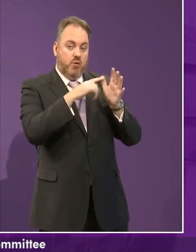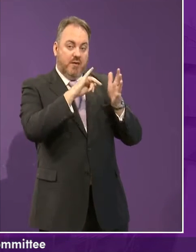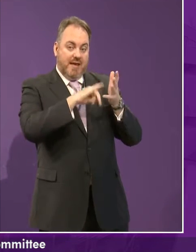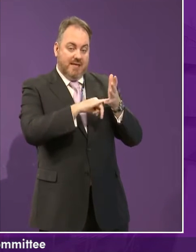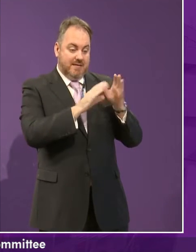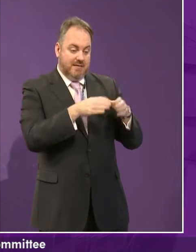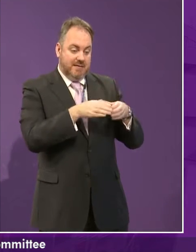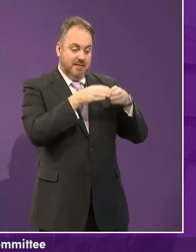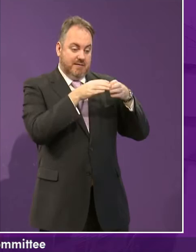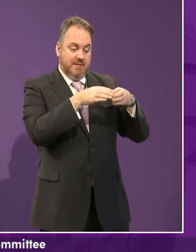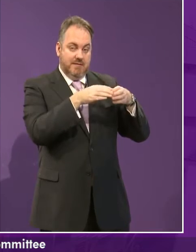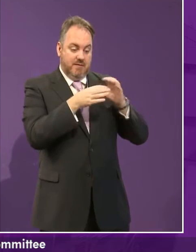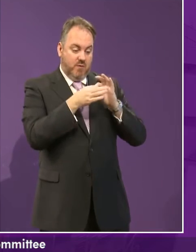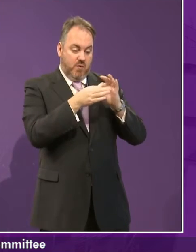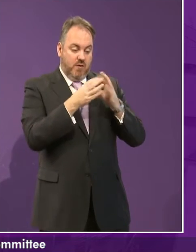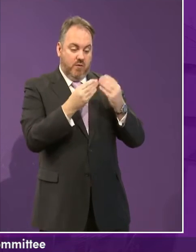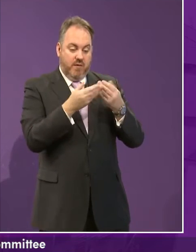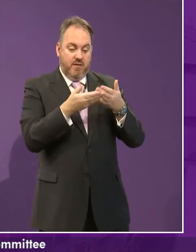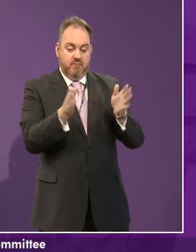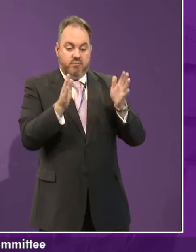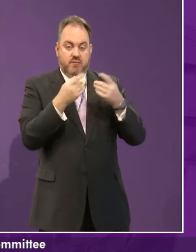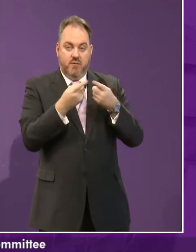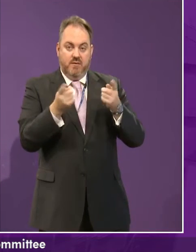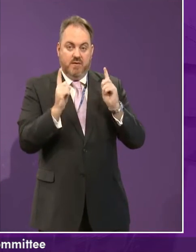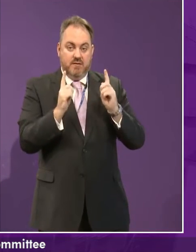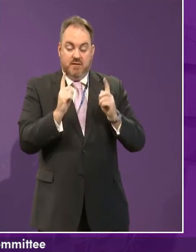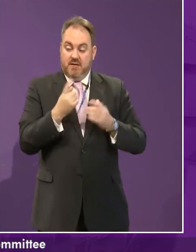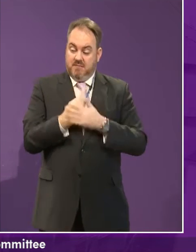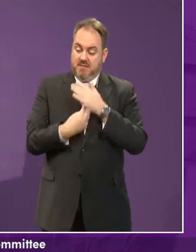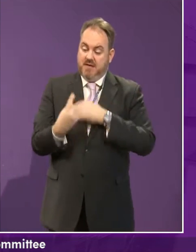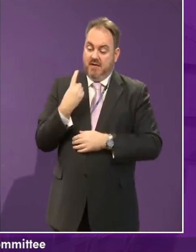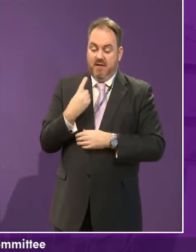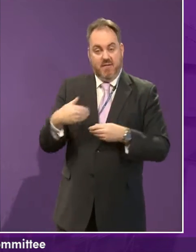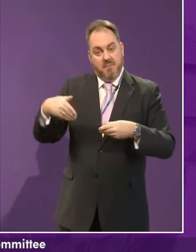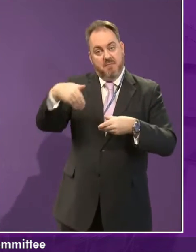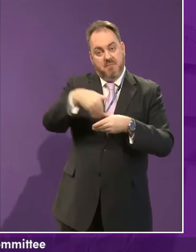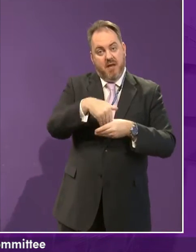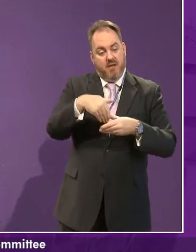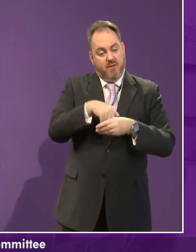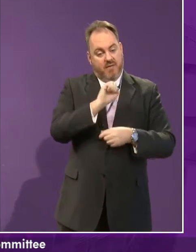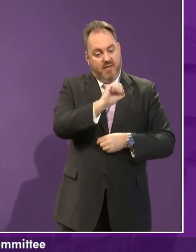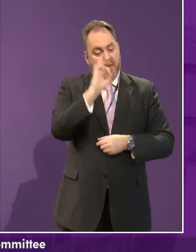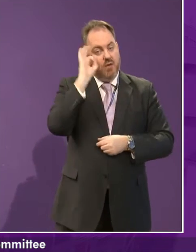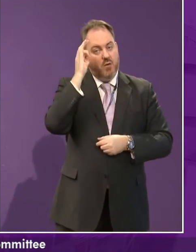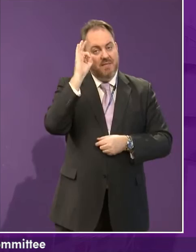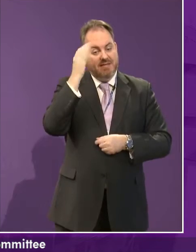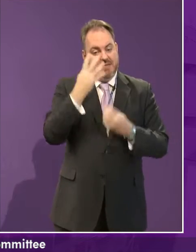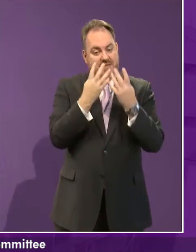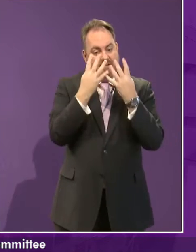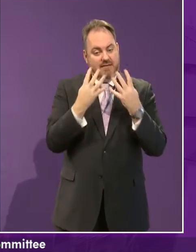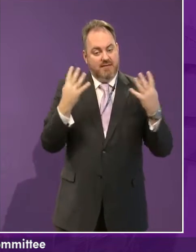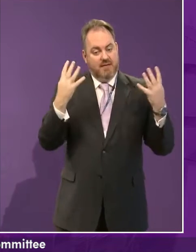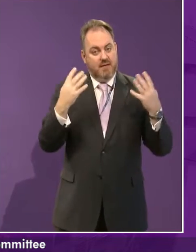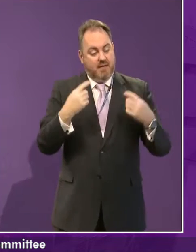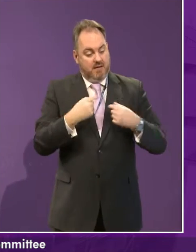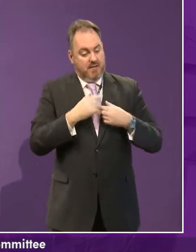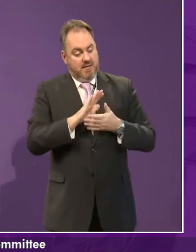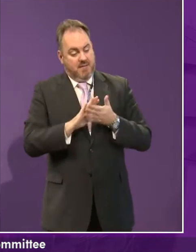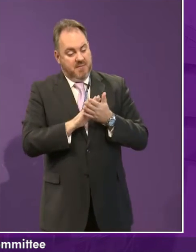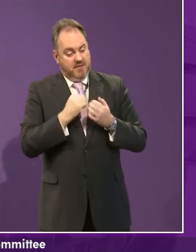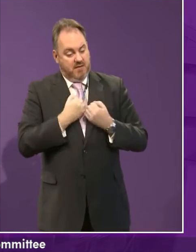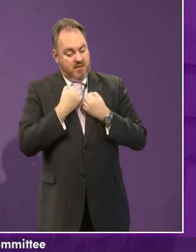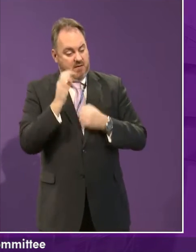the UCAS Undergraduate Advisory Group, and I sit on that committee with the Head of Admissions for Edinburgh. And we then feed into,